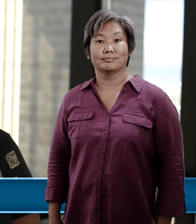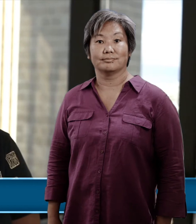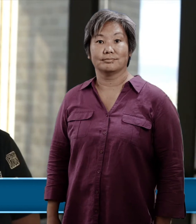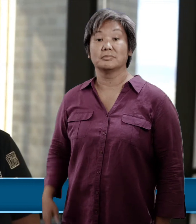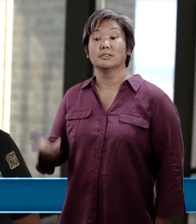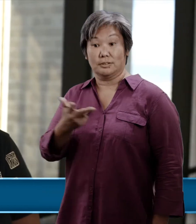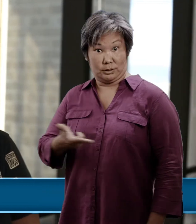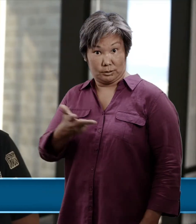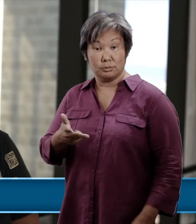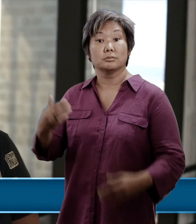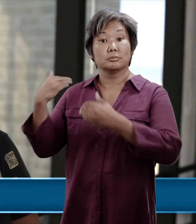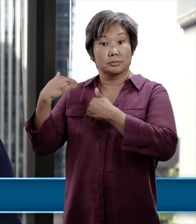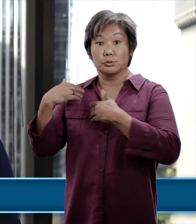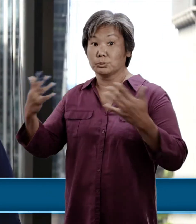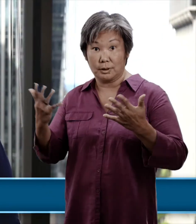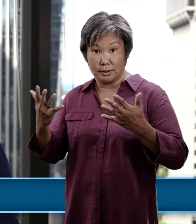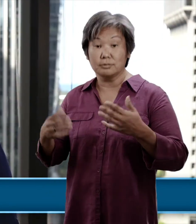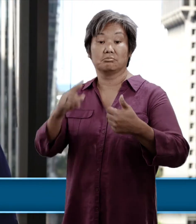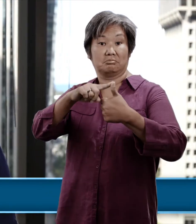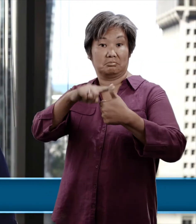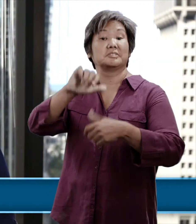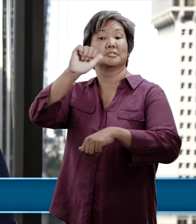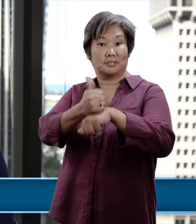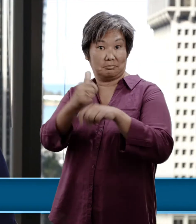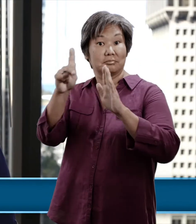Lum, and Ms. Amy Tsuji Jones.